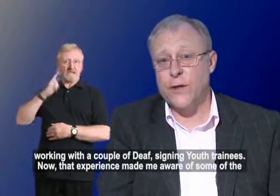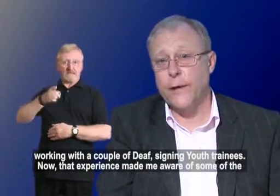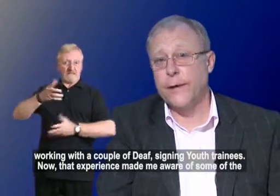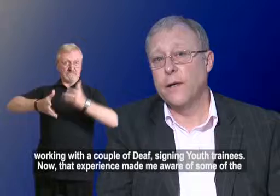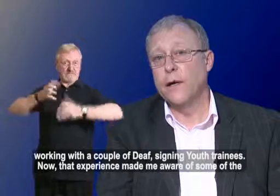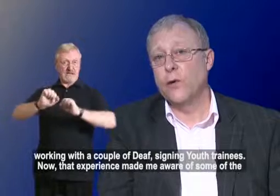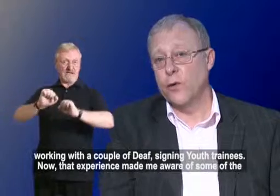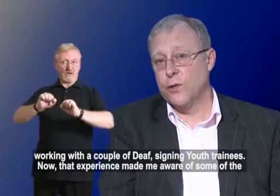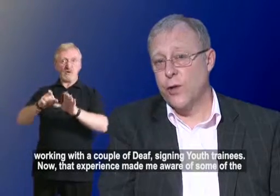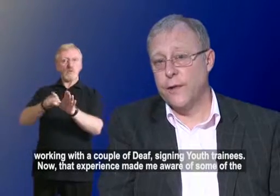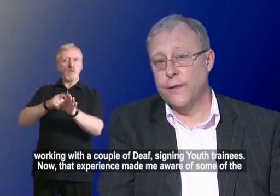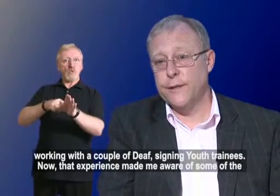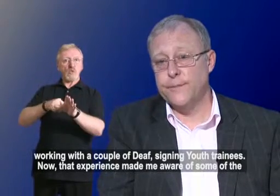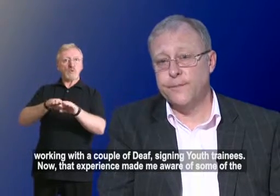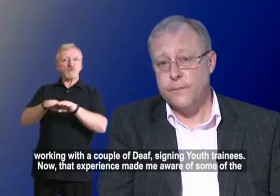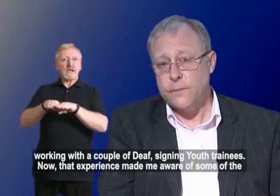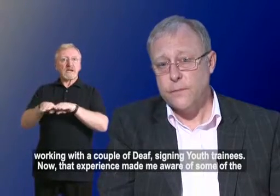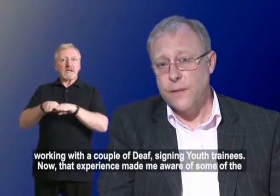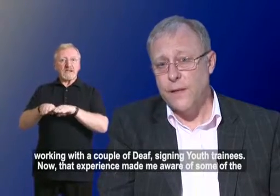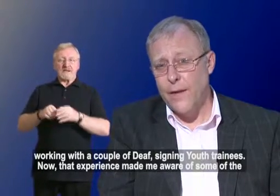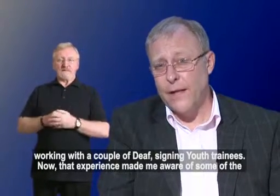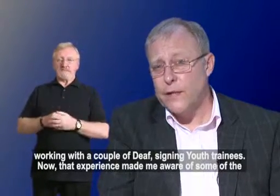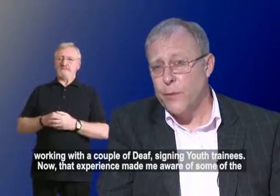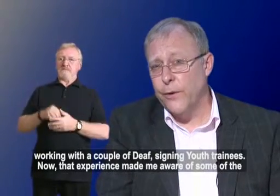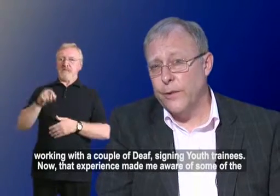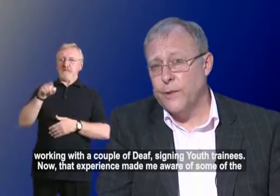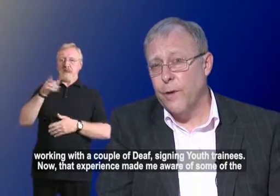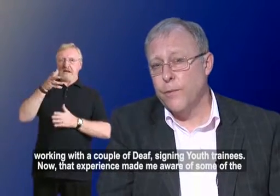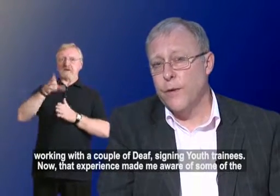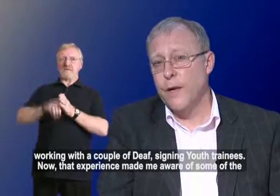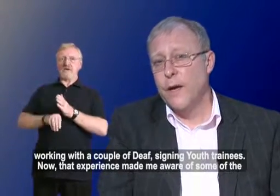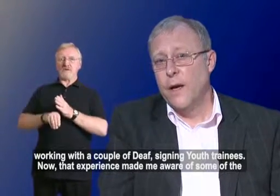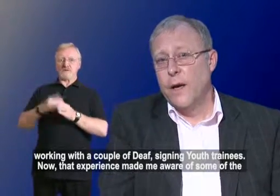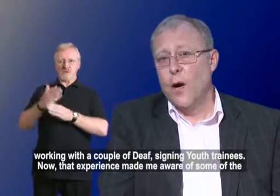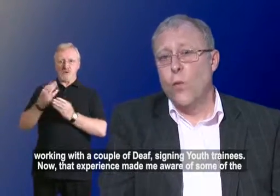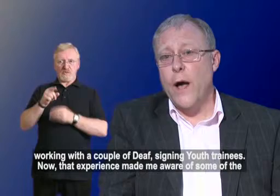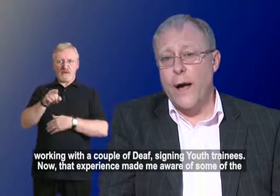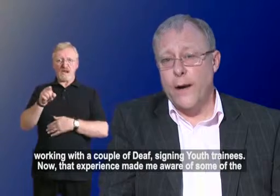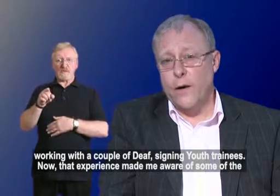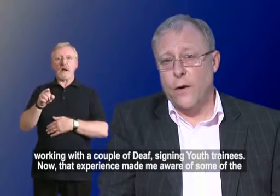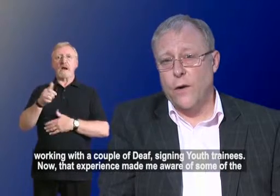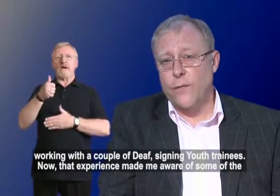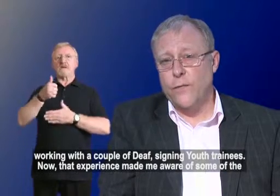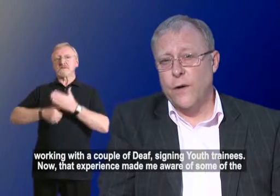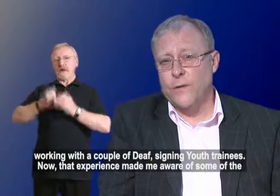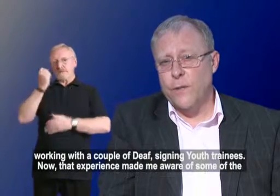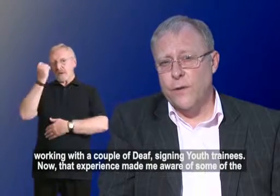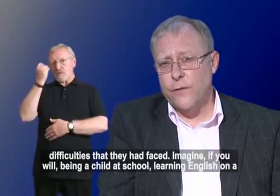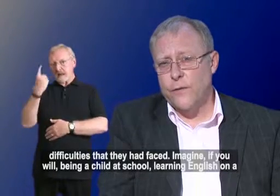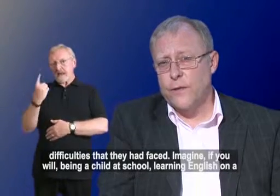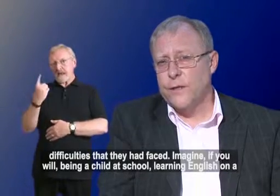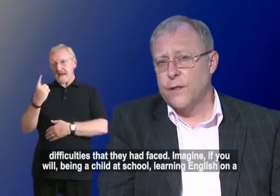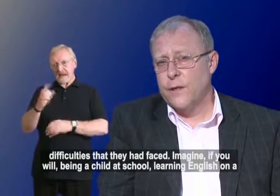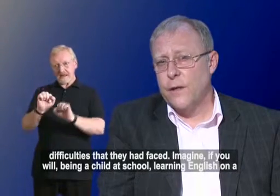deaf signing youth trainees. Now, that experience made me aware of some of